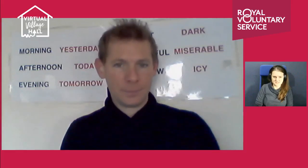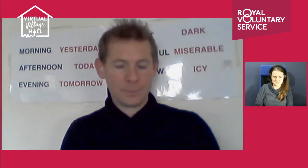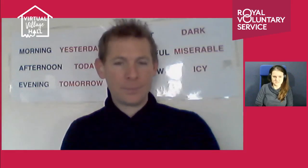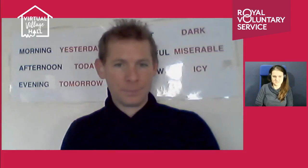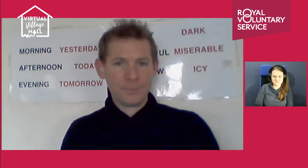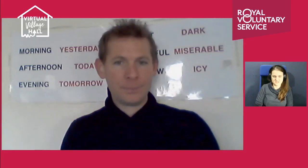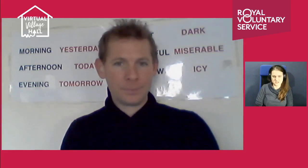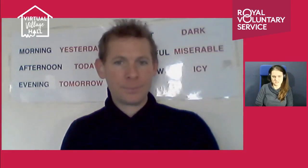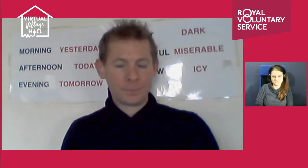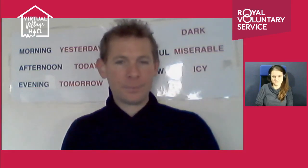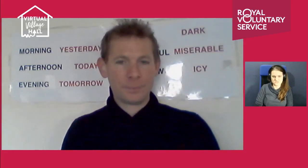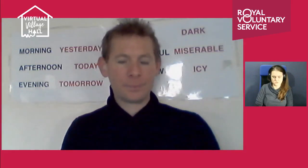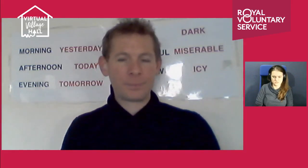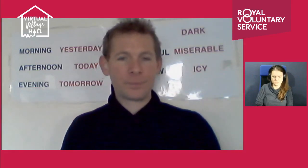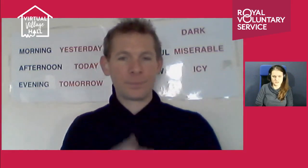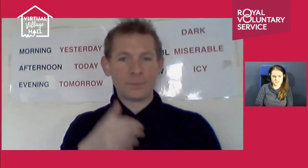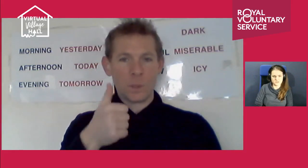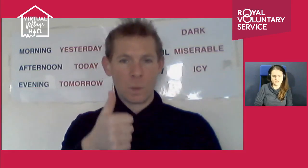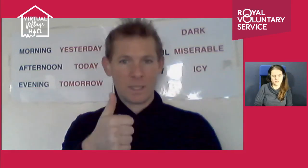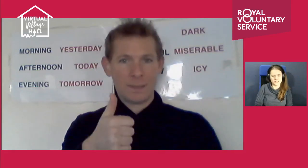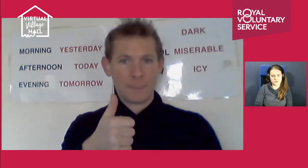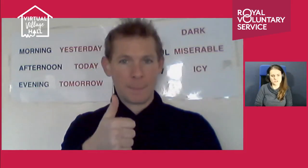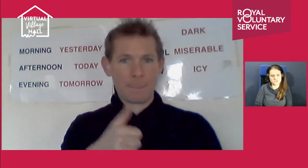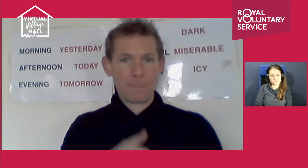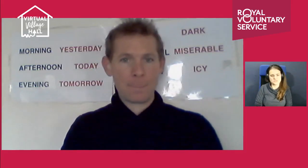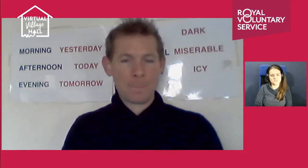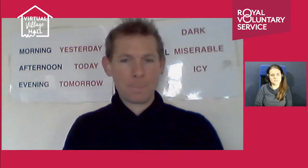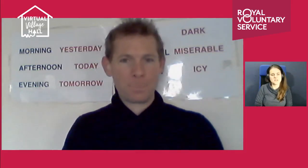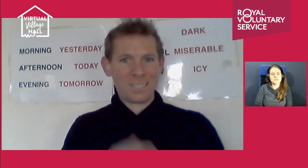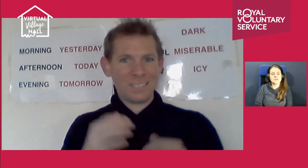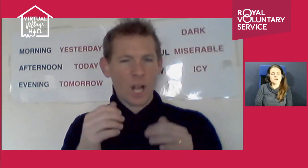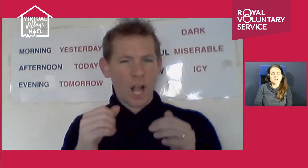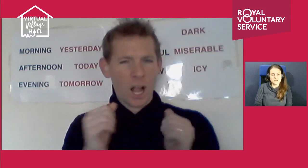today? Okay, so we're all familiar enough with that question.